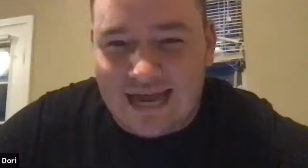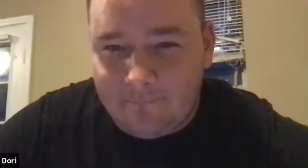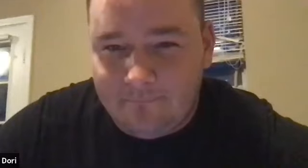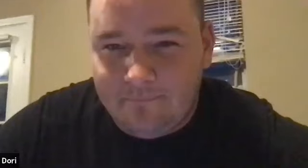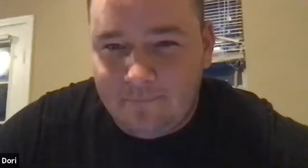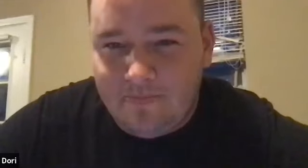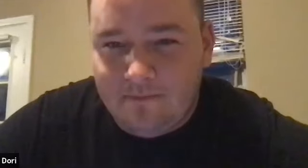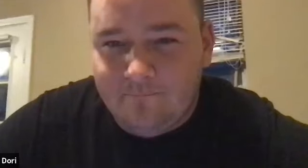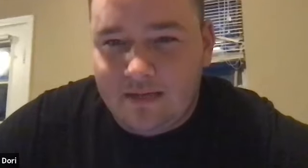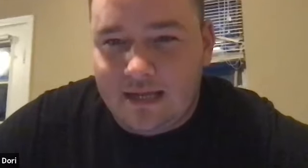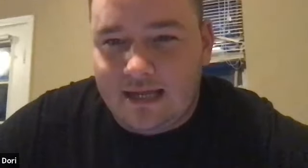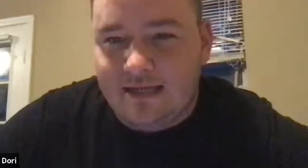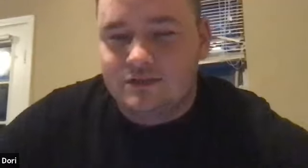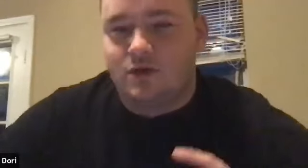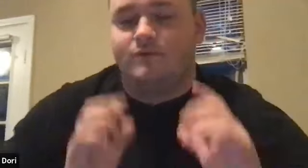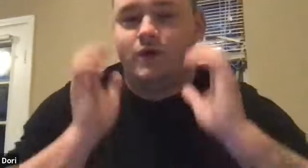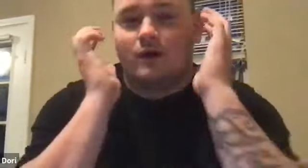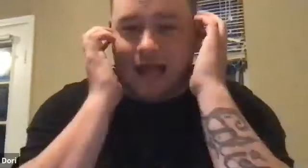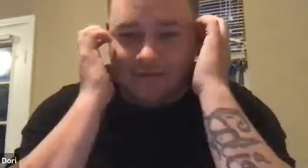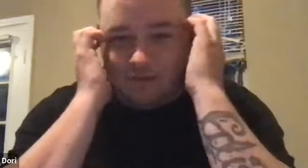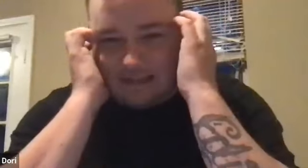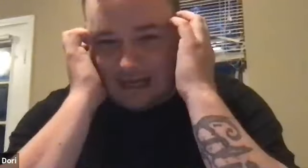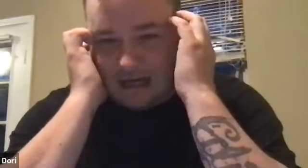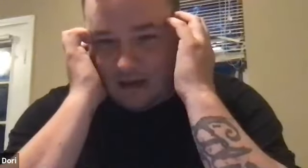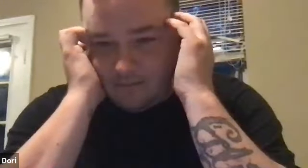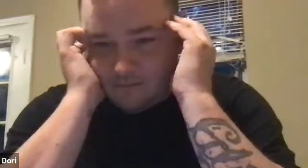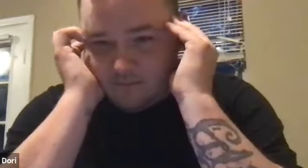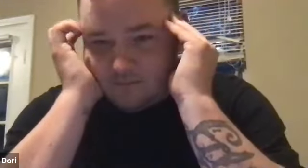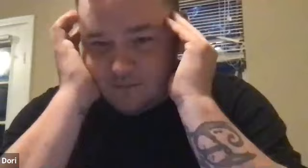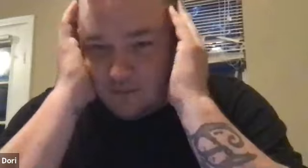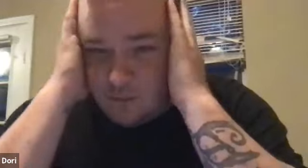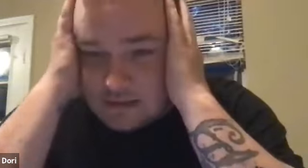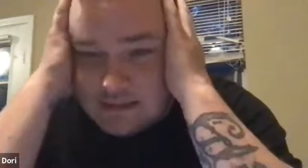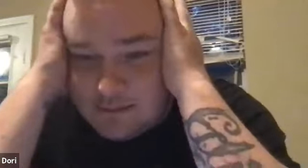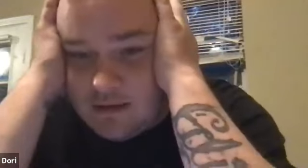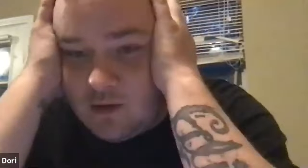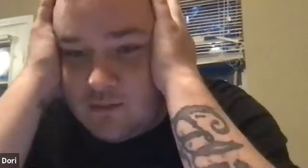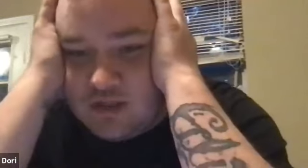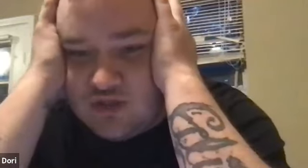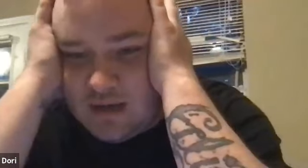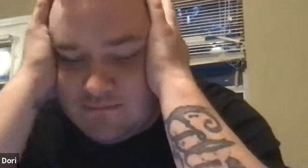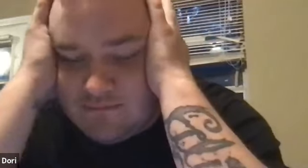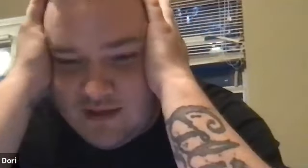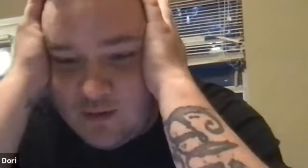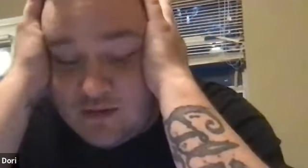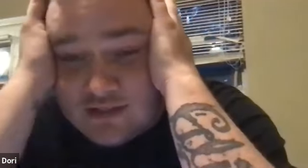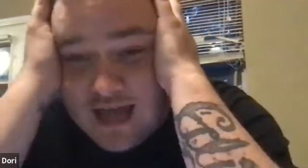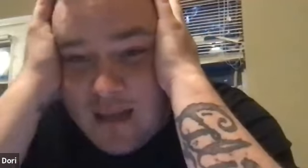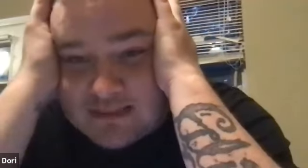lifeprint.com. And so if you go to lifeprint.com, what is the name of that? Oh, the preacher app. Oh,